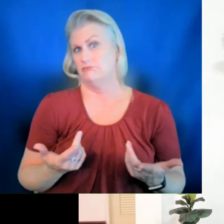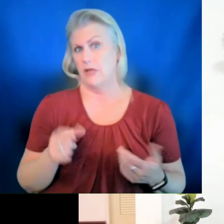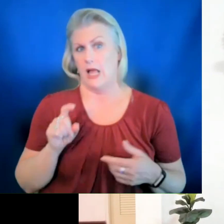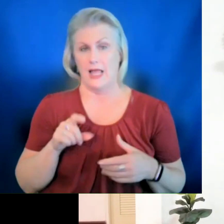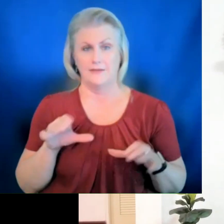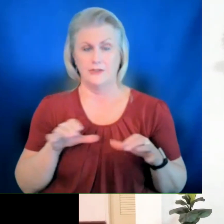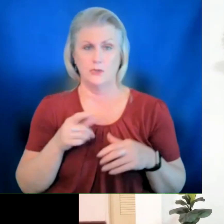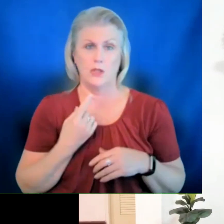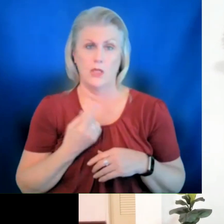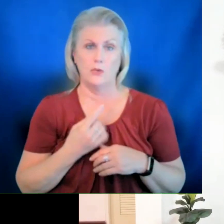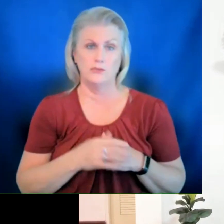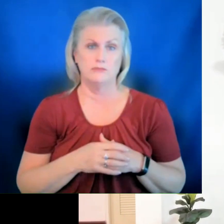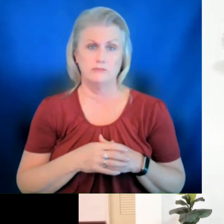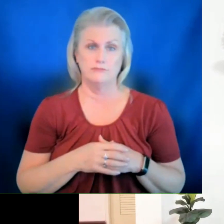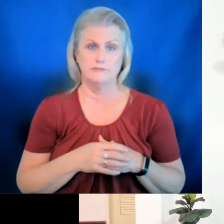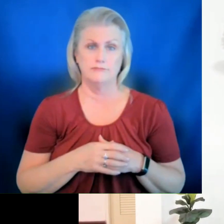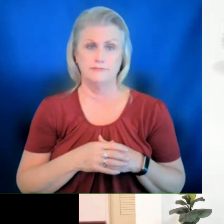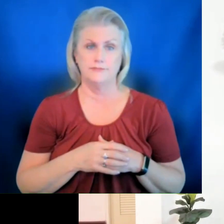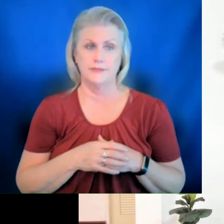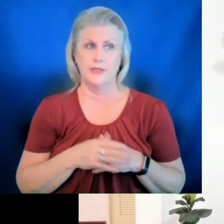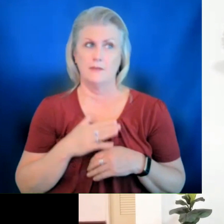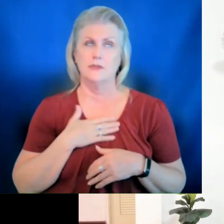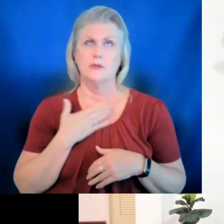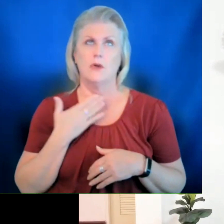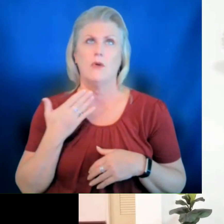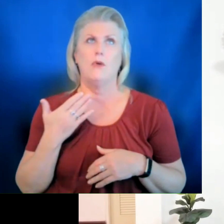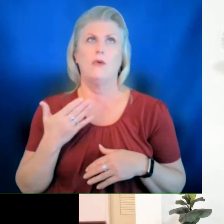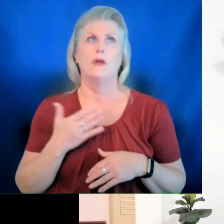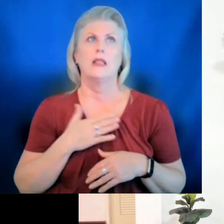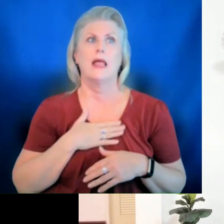I am so glad that during this last